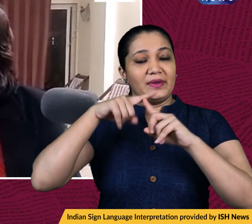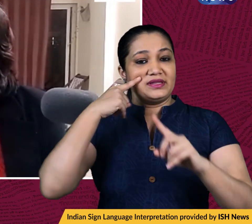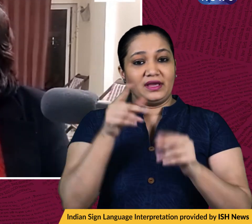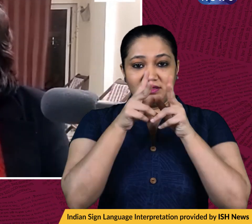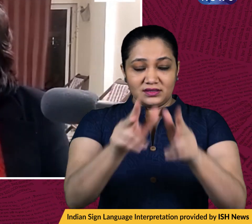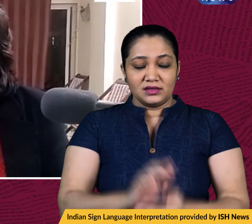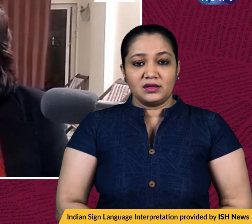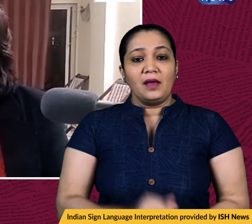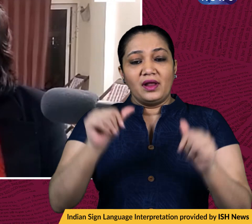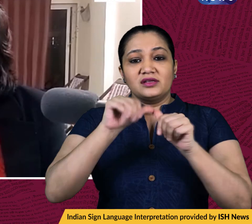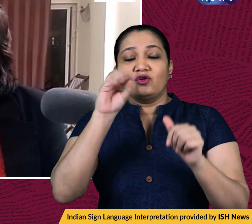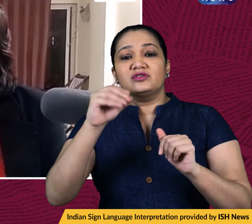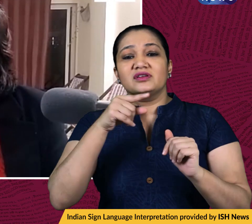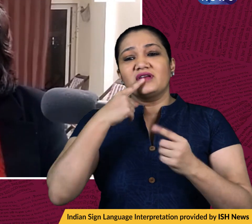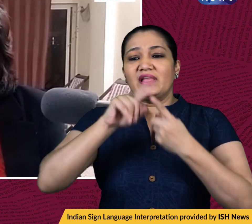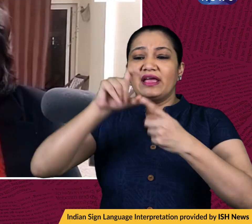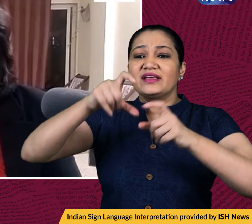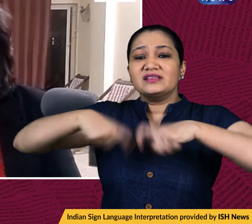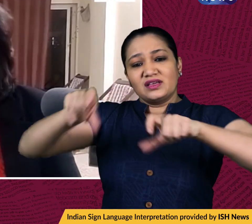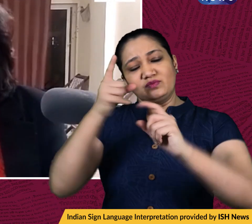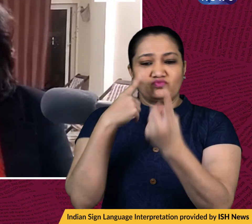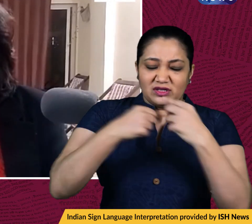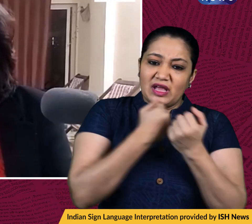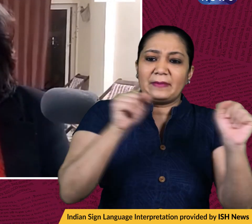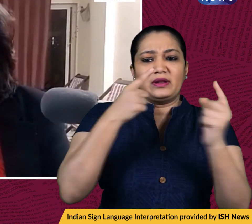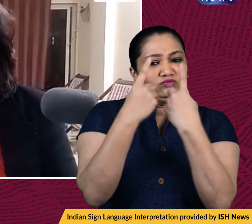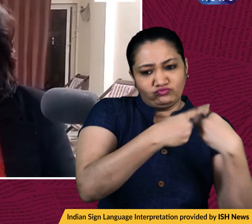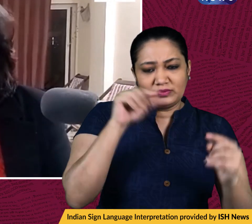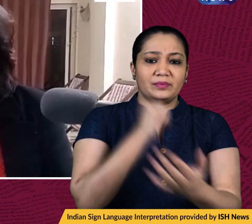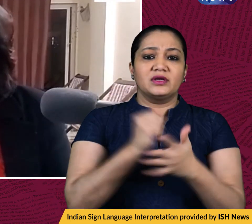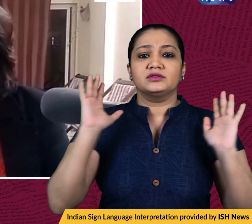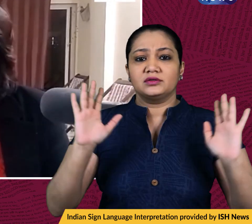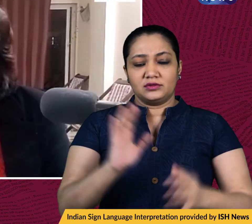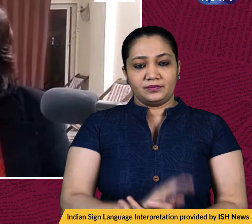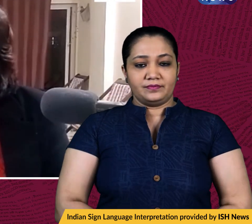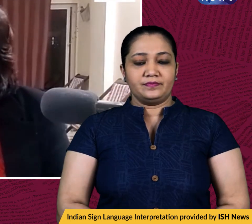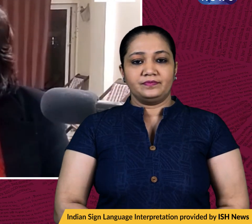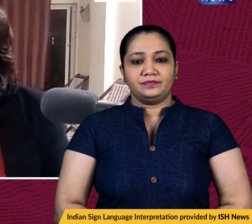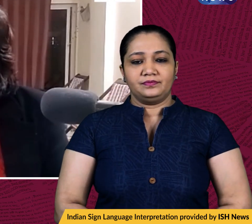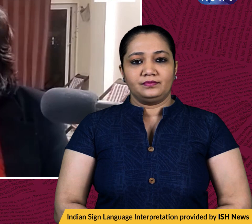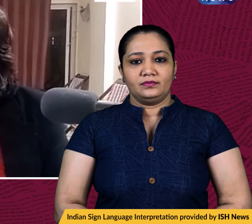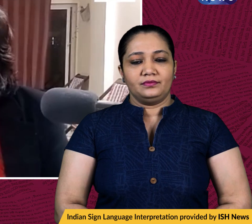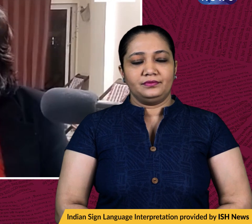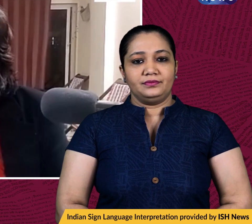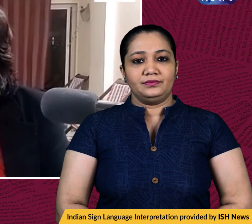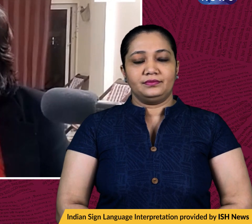to PTI, he also urged the Election Commission for an independent probe in this incident.